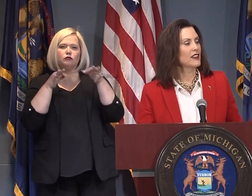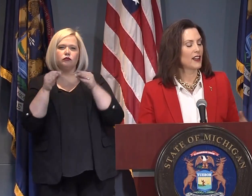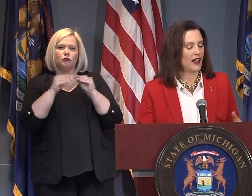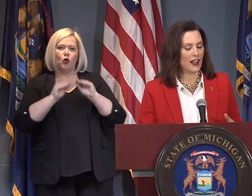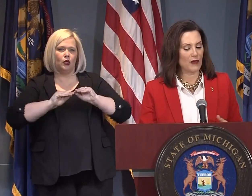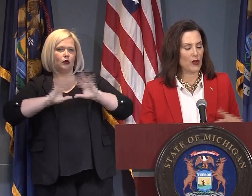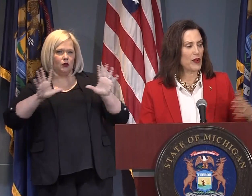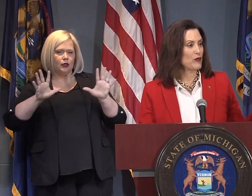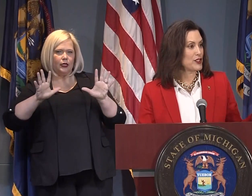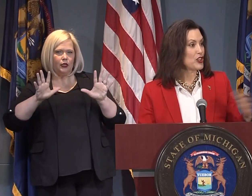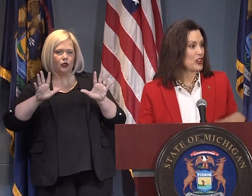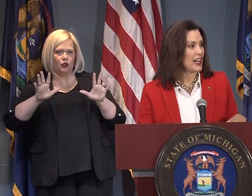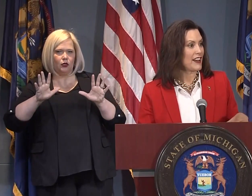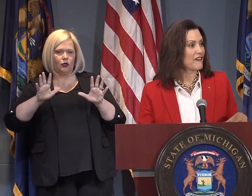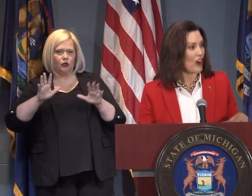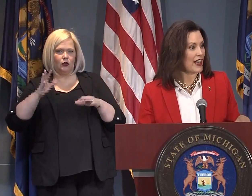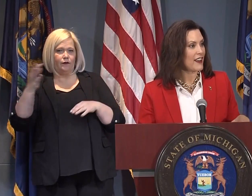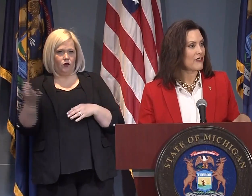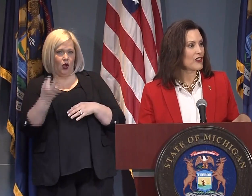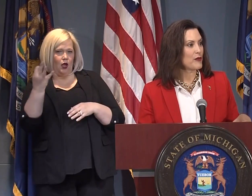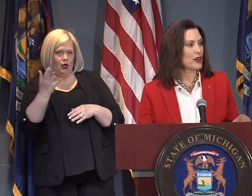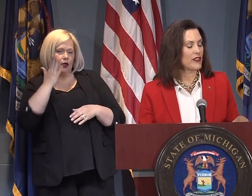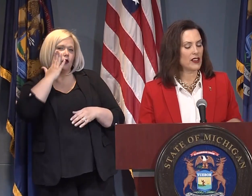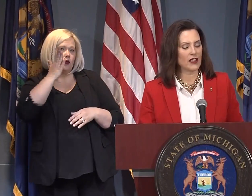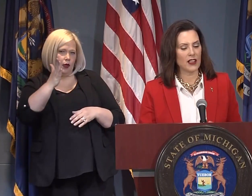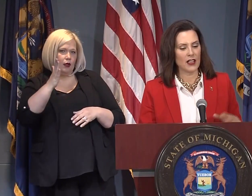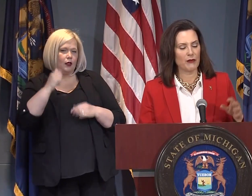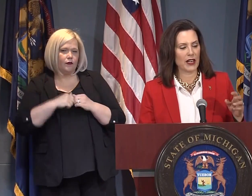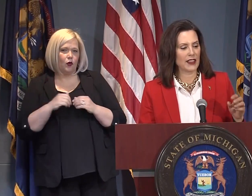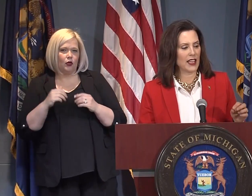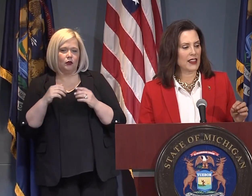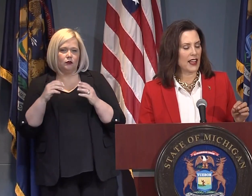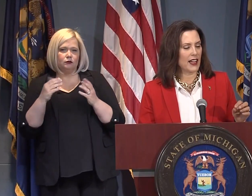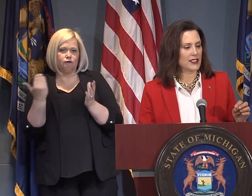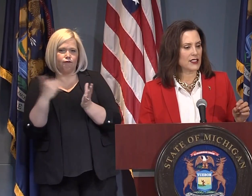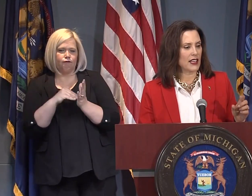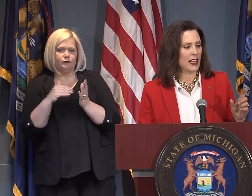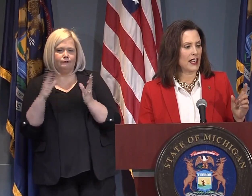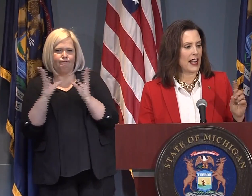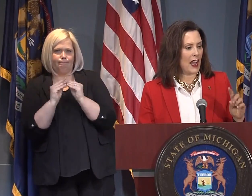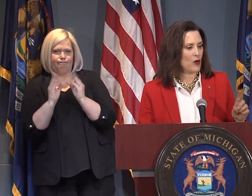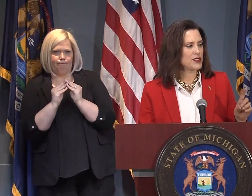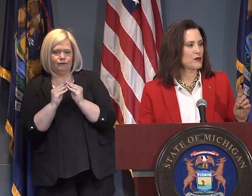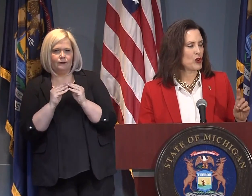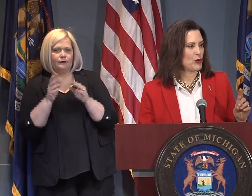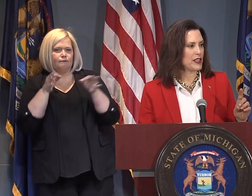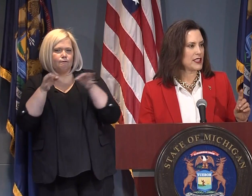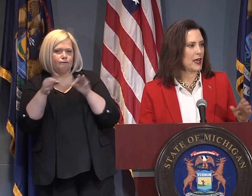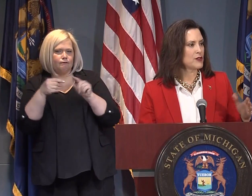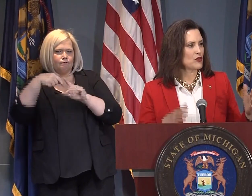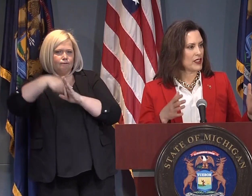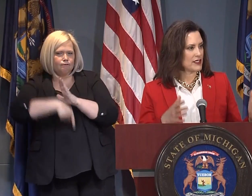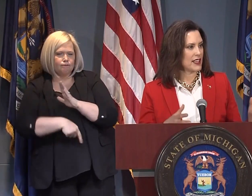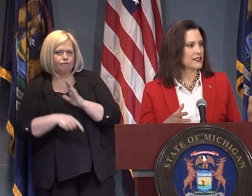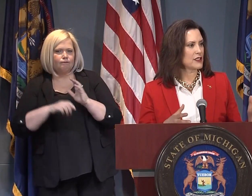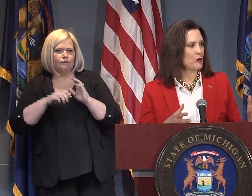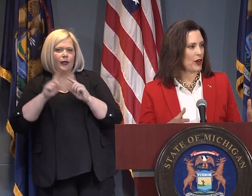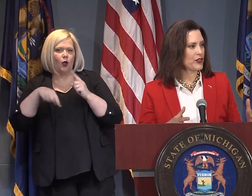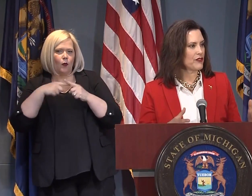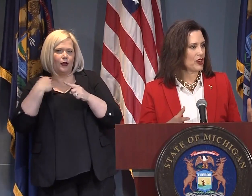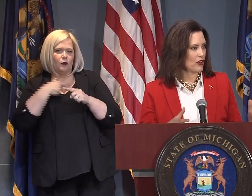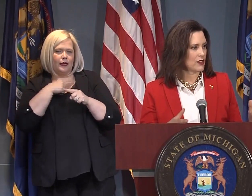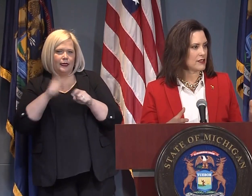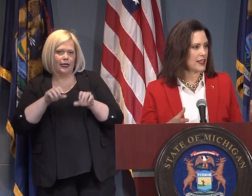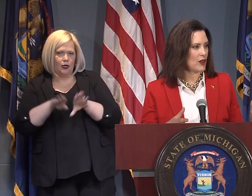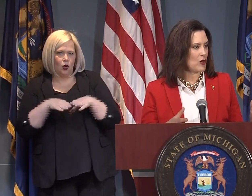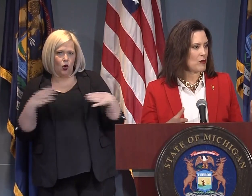clarity when we return on Friday for the briefing. But I think that now is an appropriate time to reassess the breadth